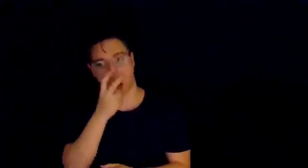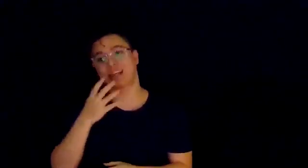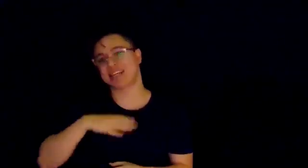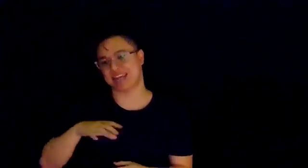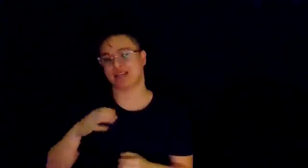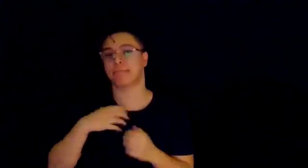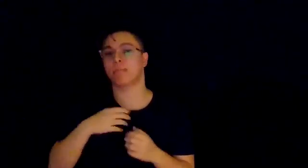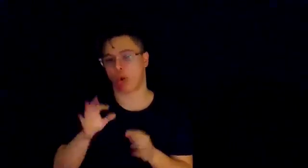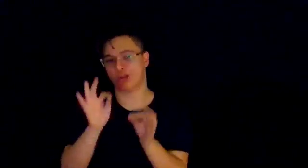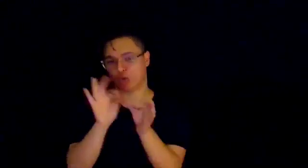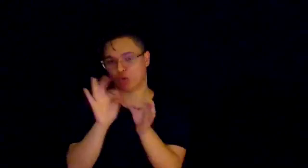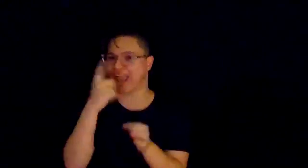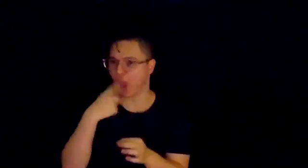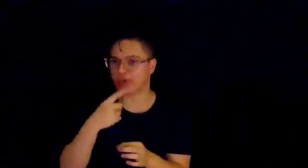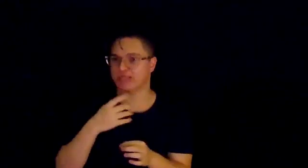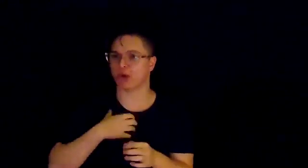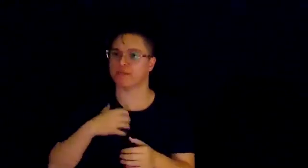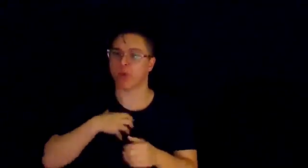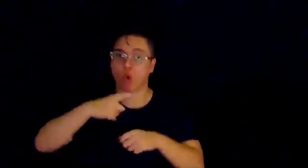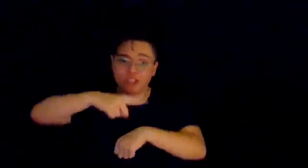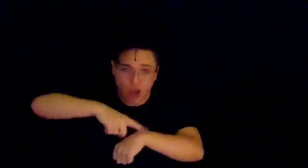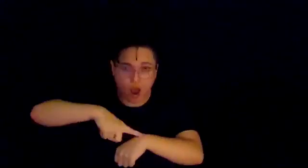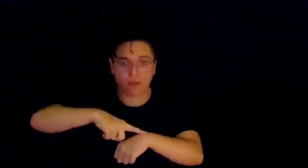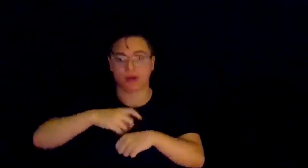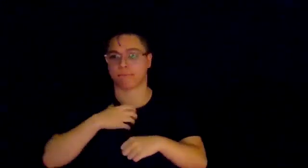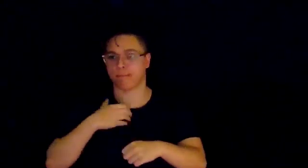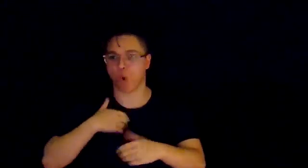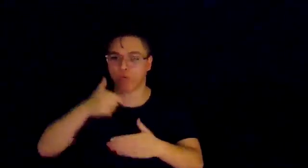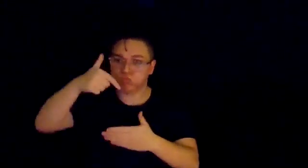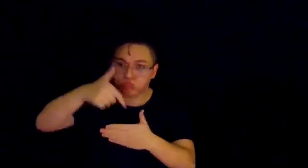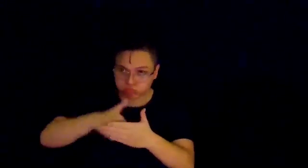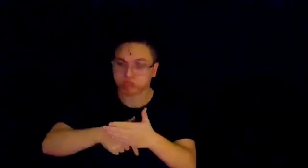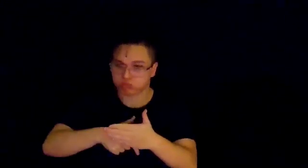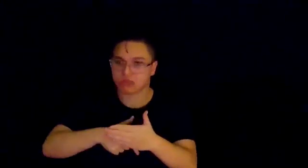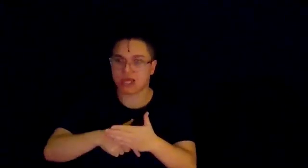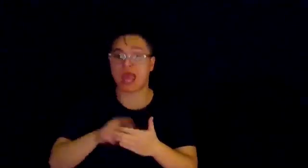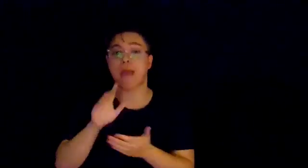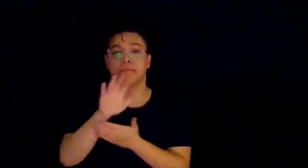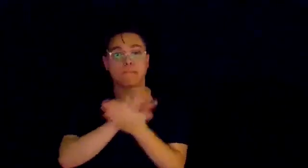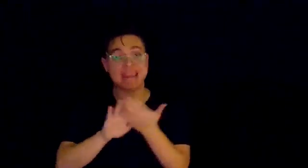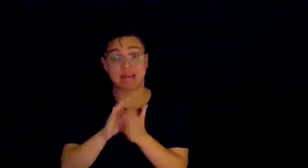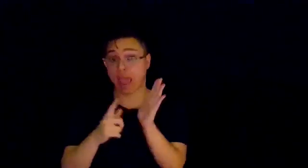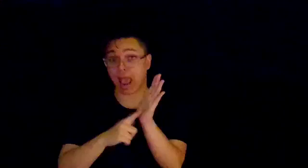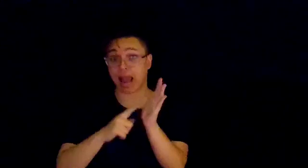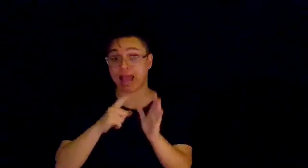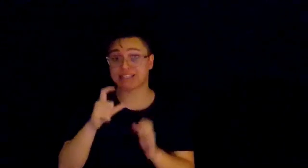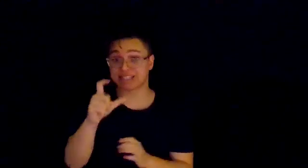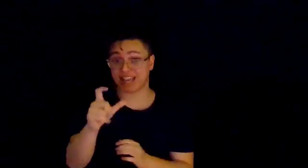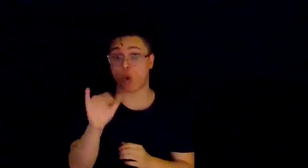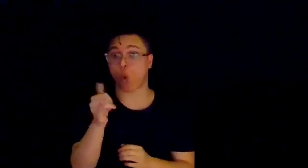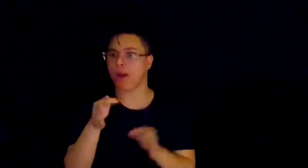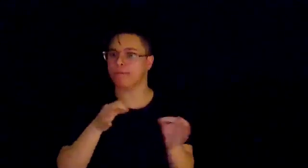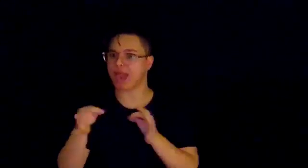The deafblind community, they obviously need a lot more interpreting hours because it's a lot more time intensive when we have